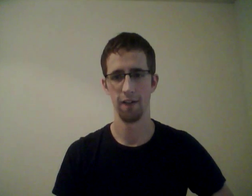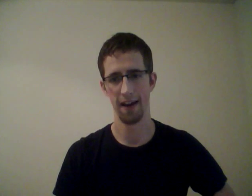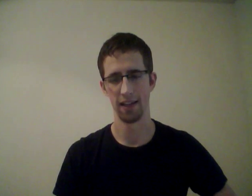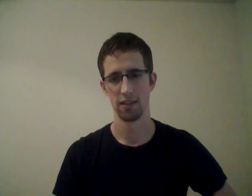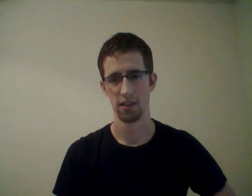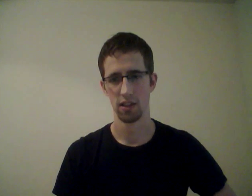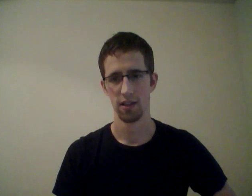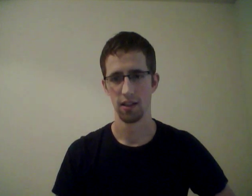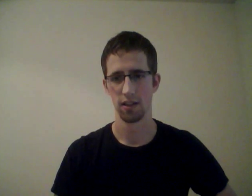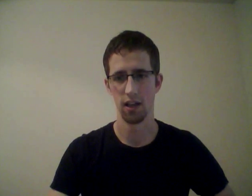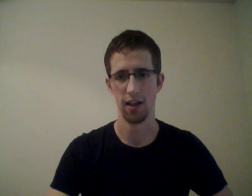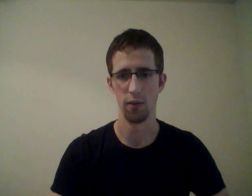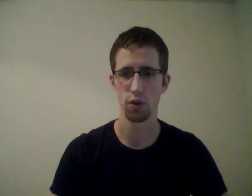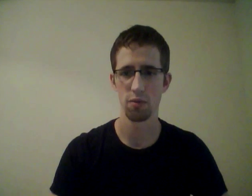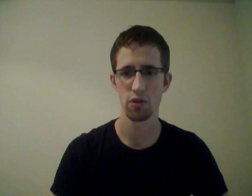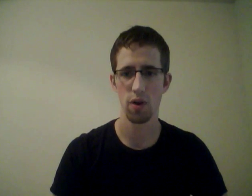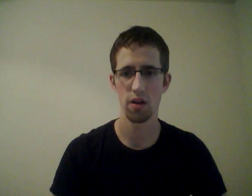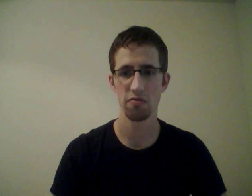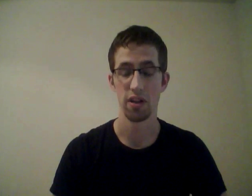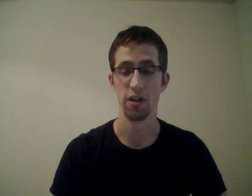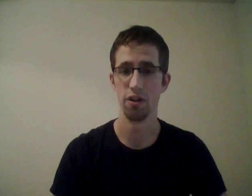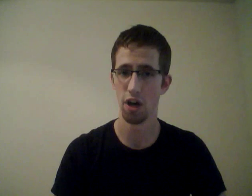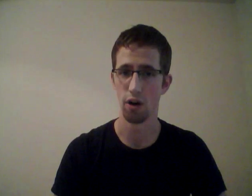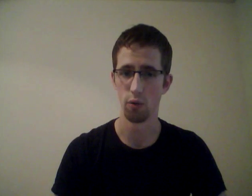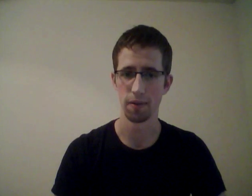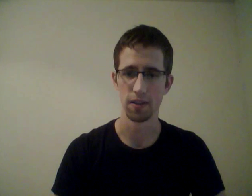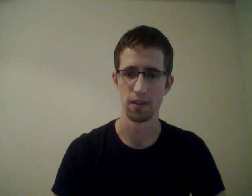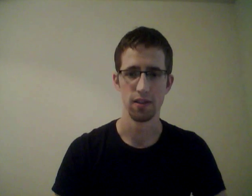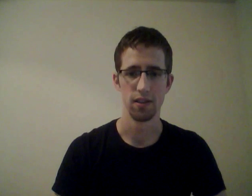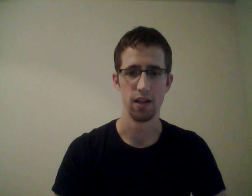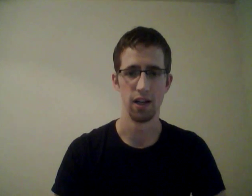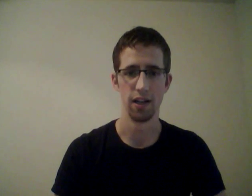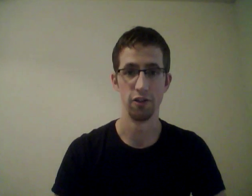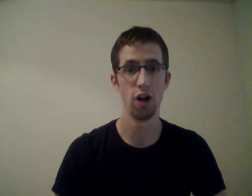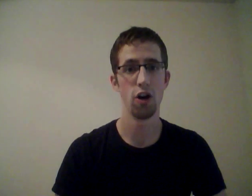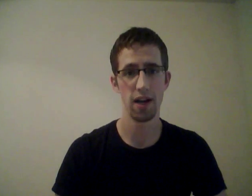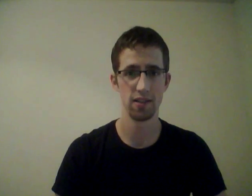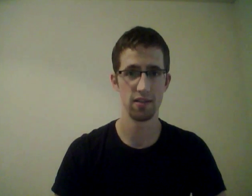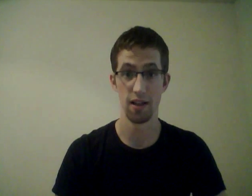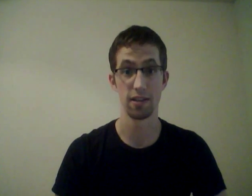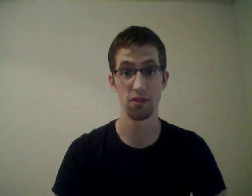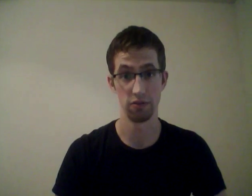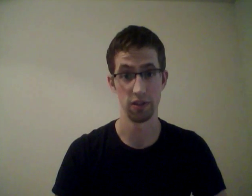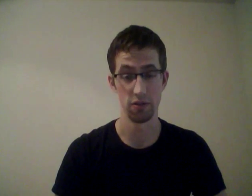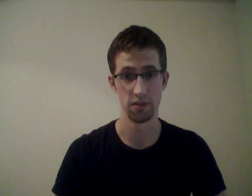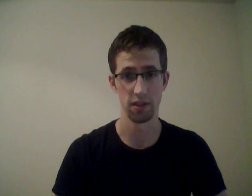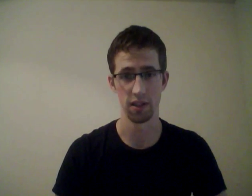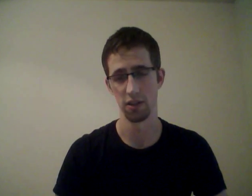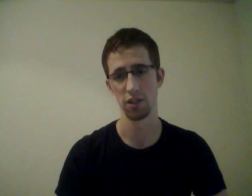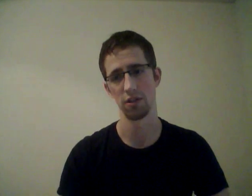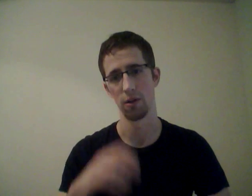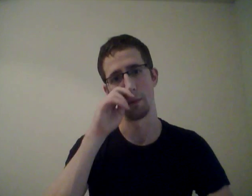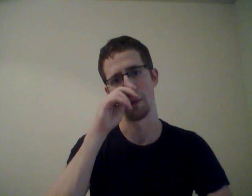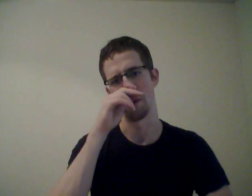Alright. Word number 12, no. No has lots of different uses in English, so there